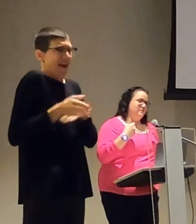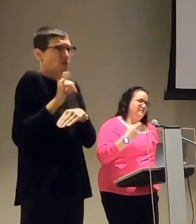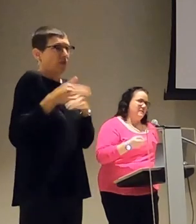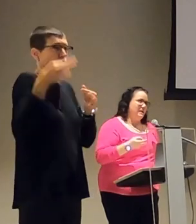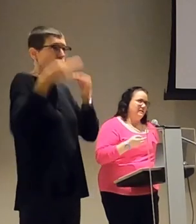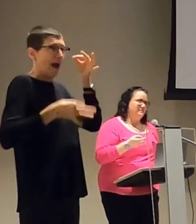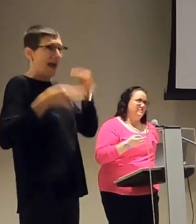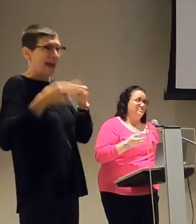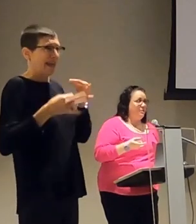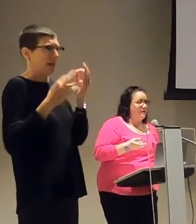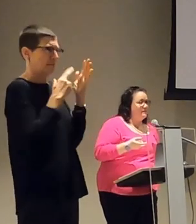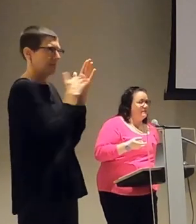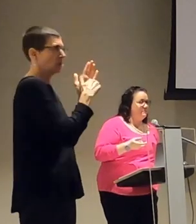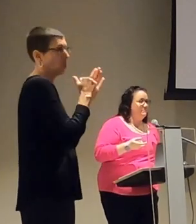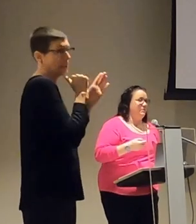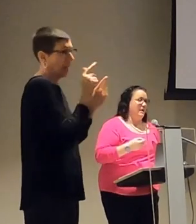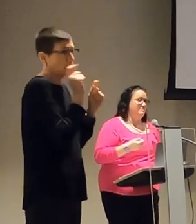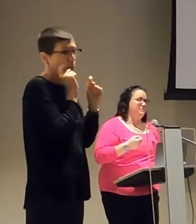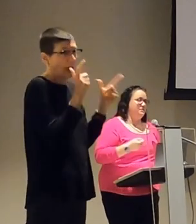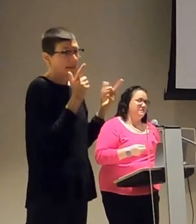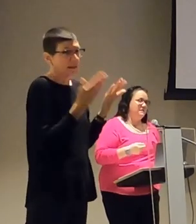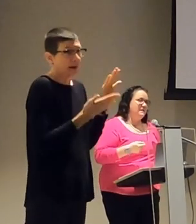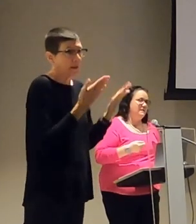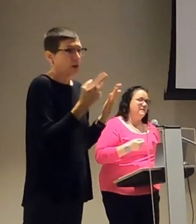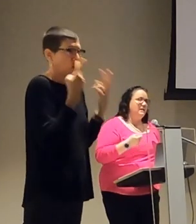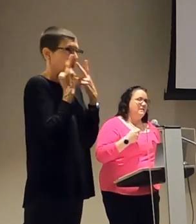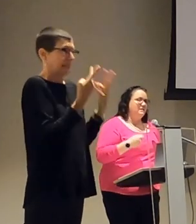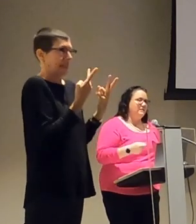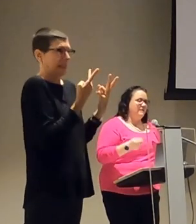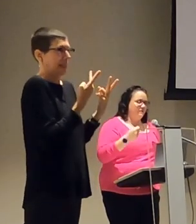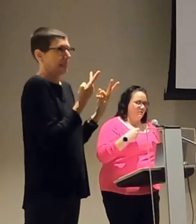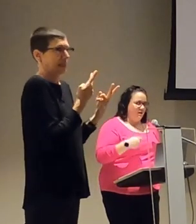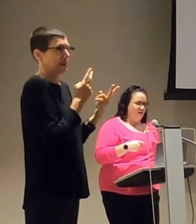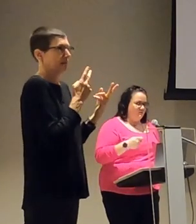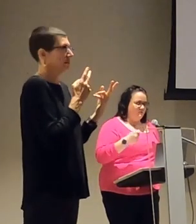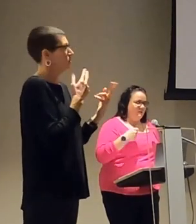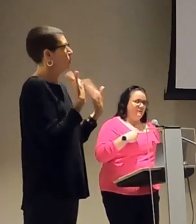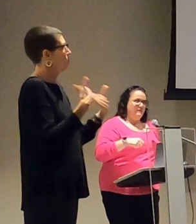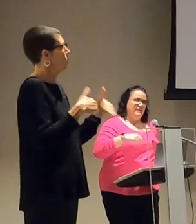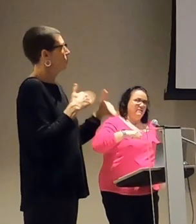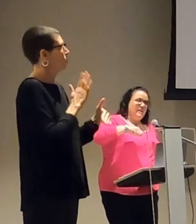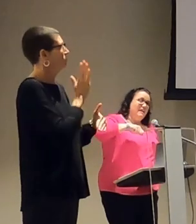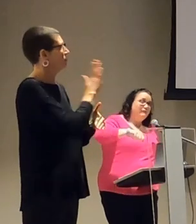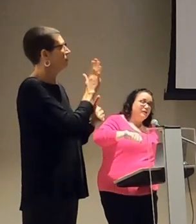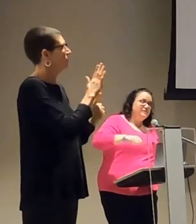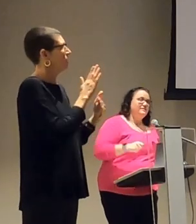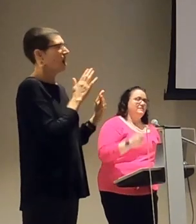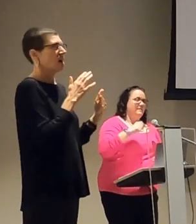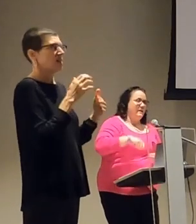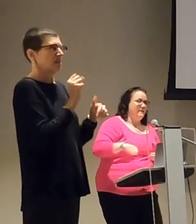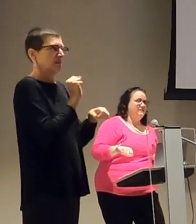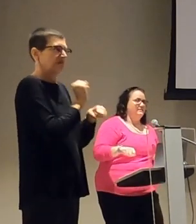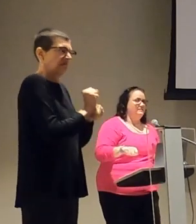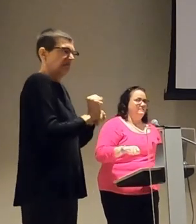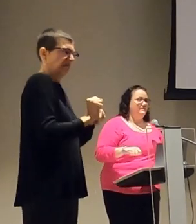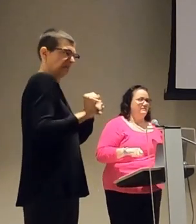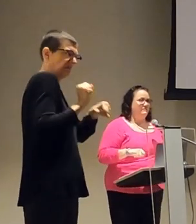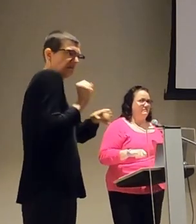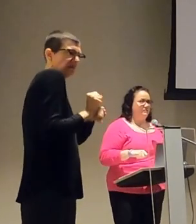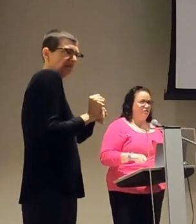And so it's not surprising, perhaps, to see the level of kind of effort